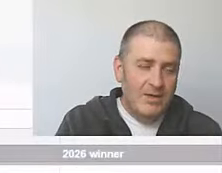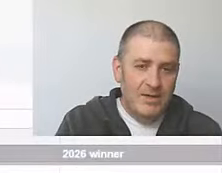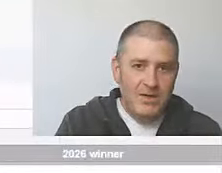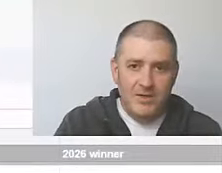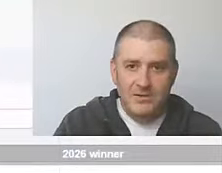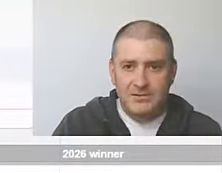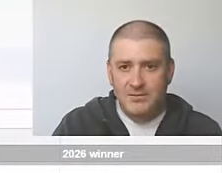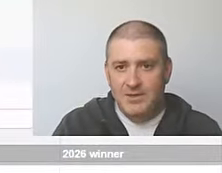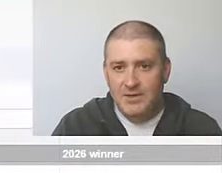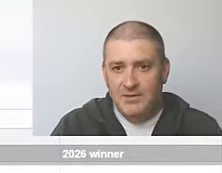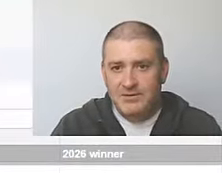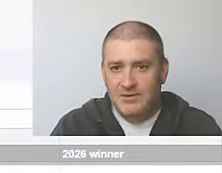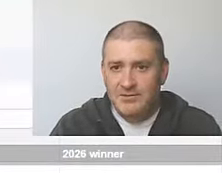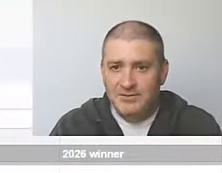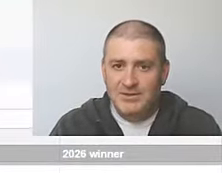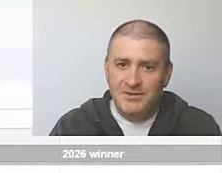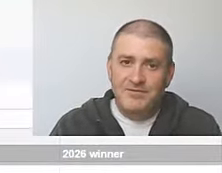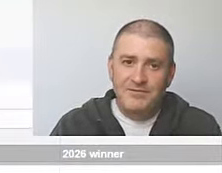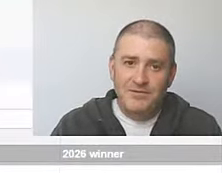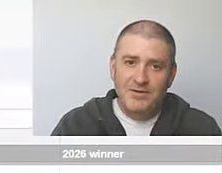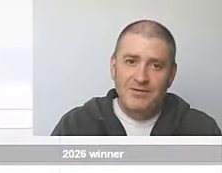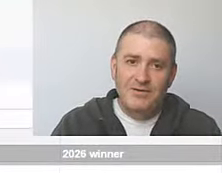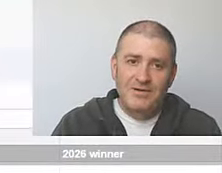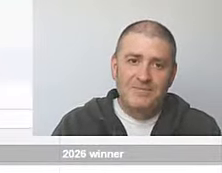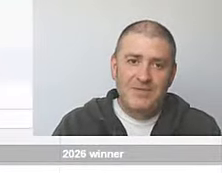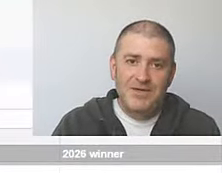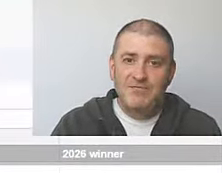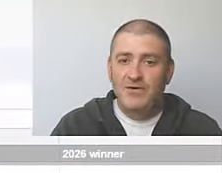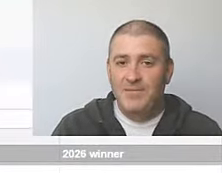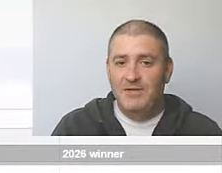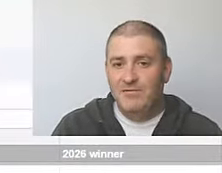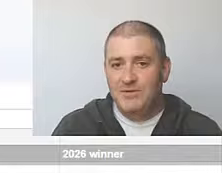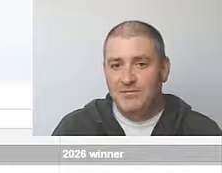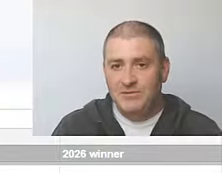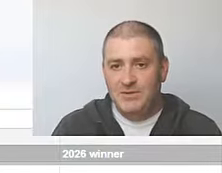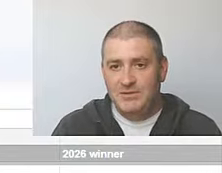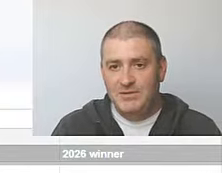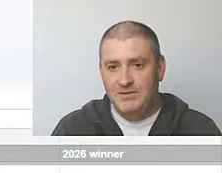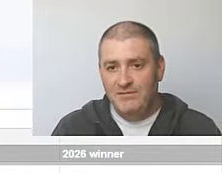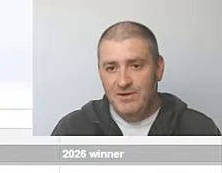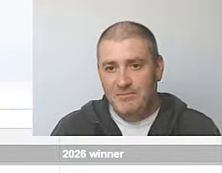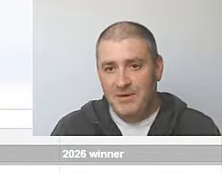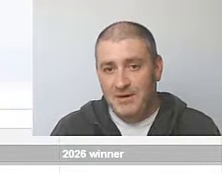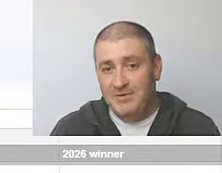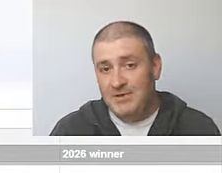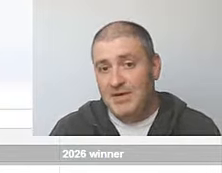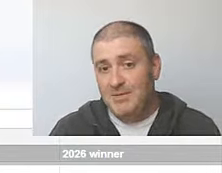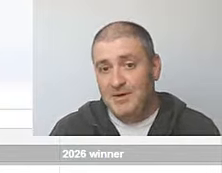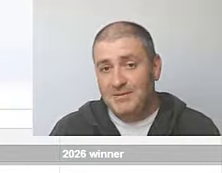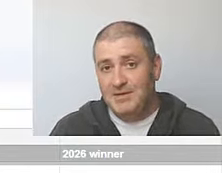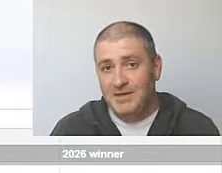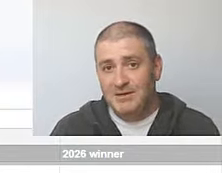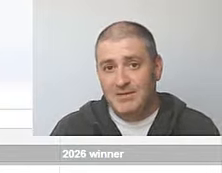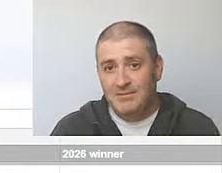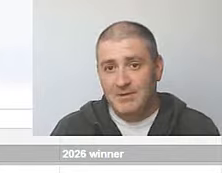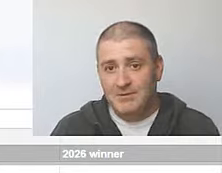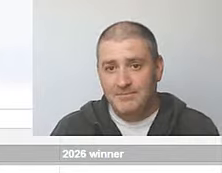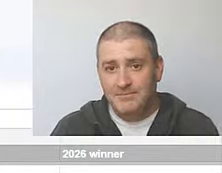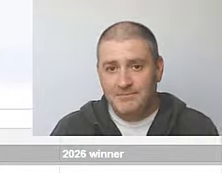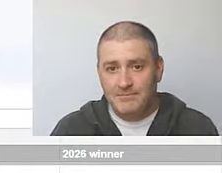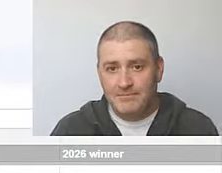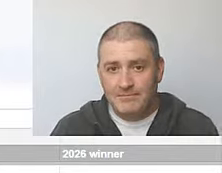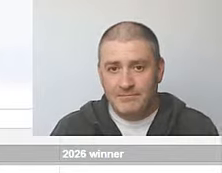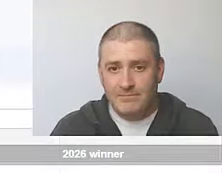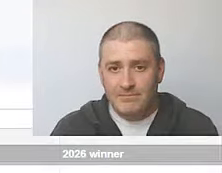Well, here you go. Some kind soul has done it for you. The info I made it from is from 2025, but I am trying to keep it up to date as time goes